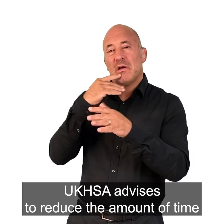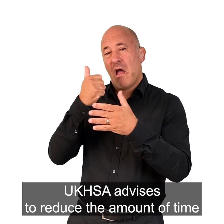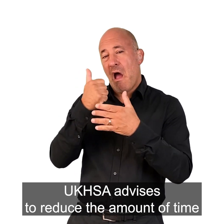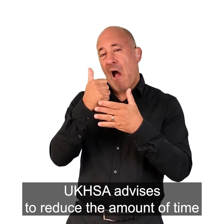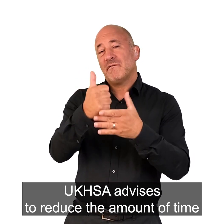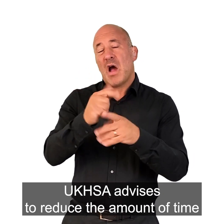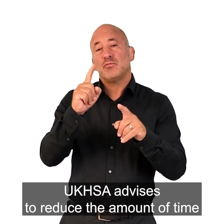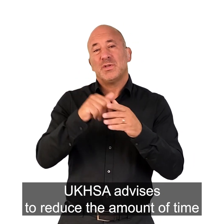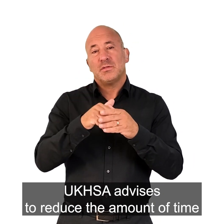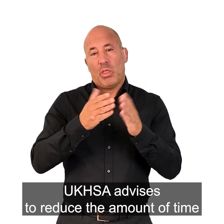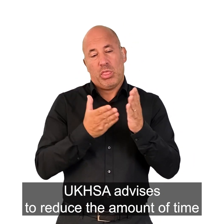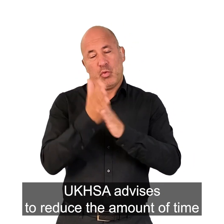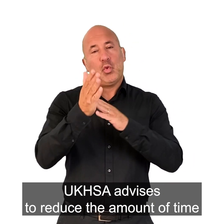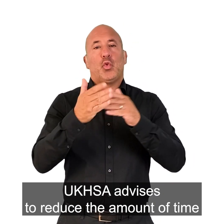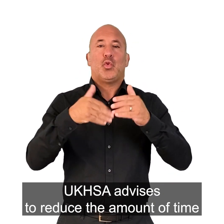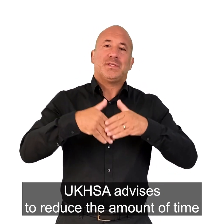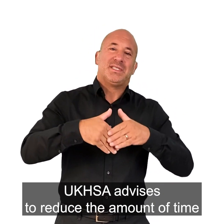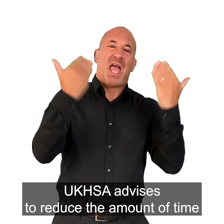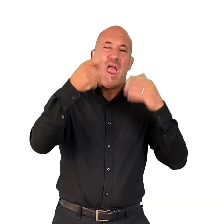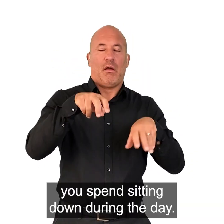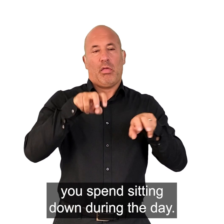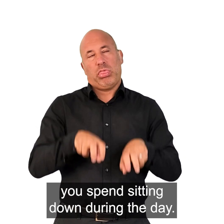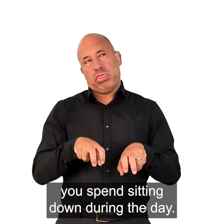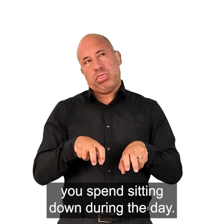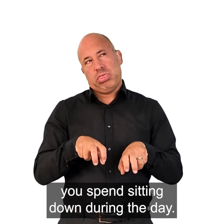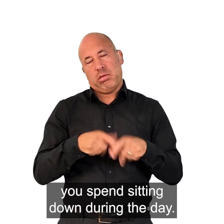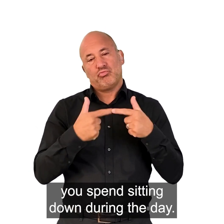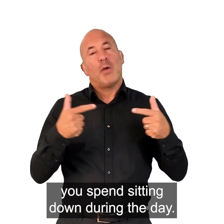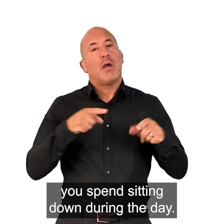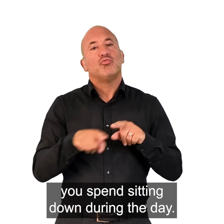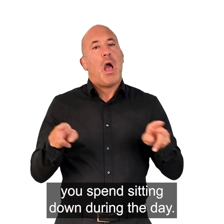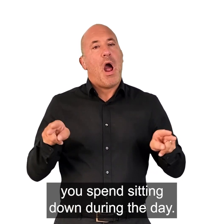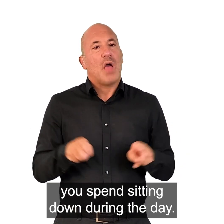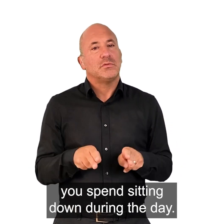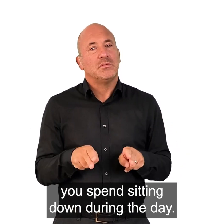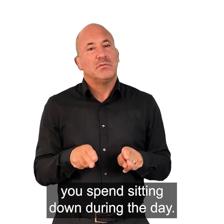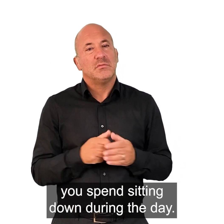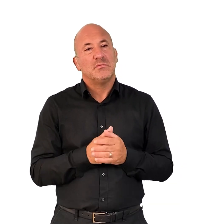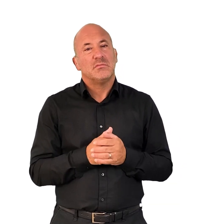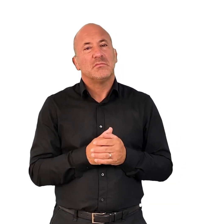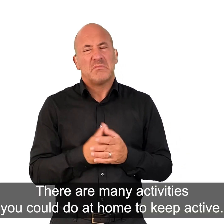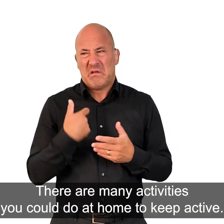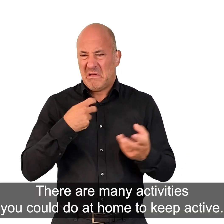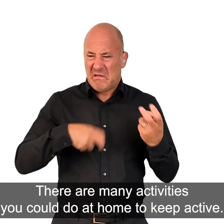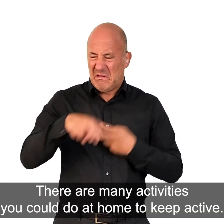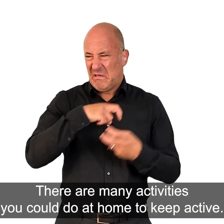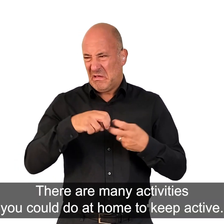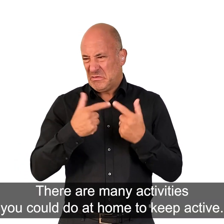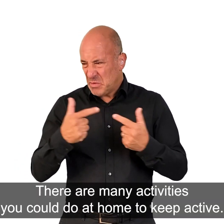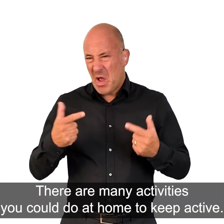UKHSA advises to reduce the amount of time you spend sitting down during the day. There are many activities you could do at home